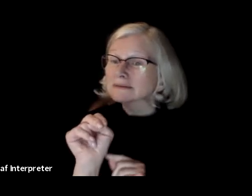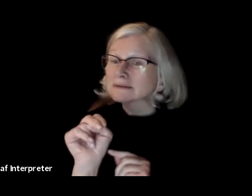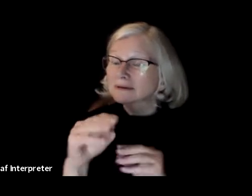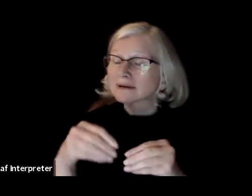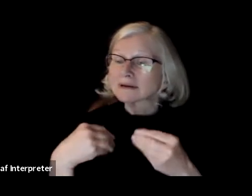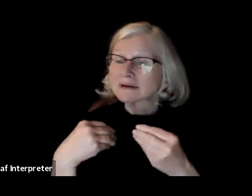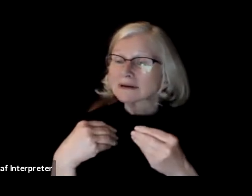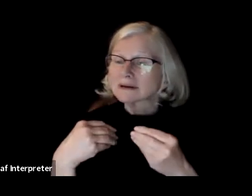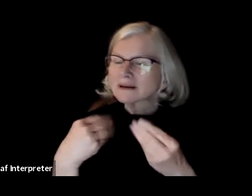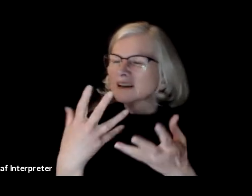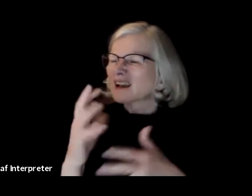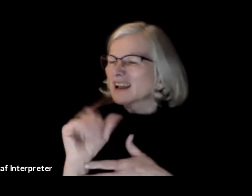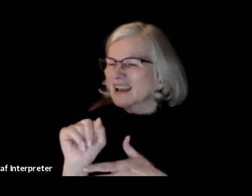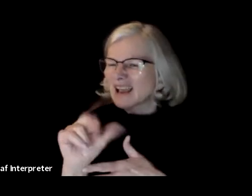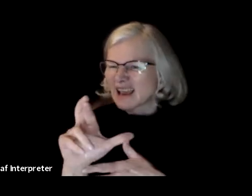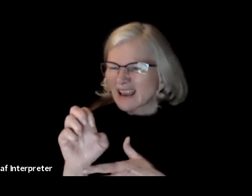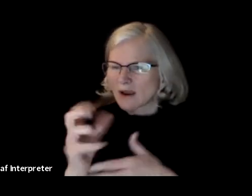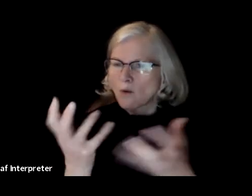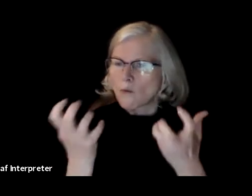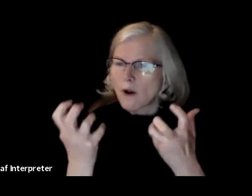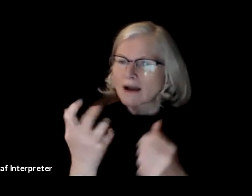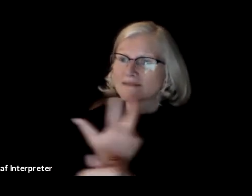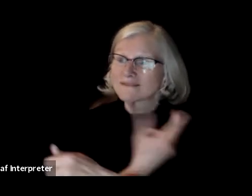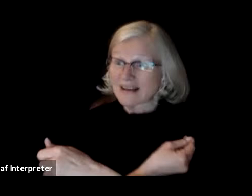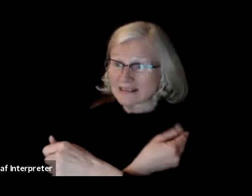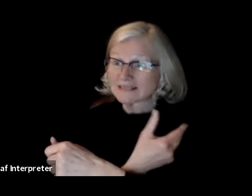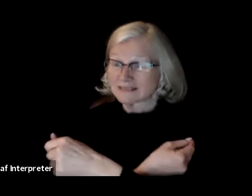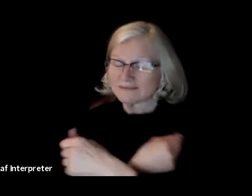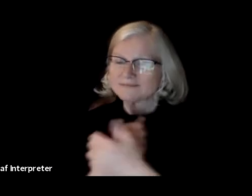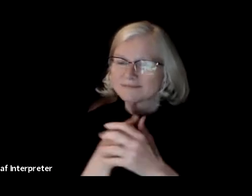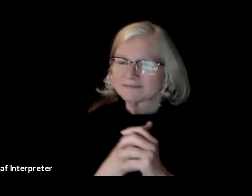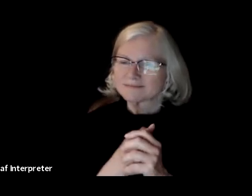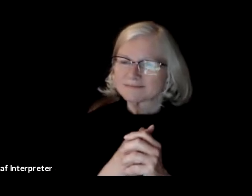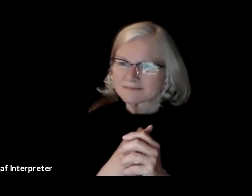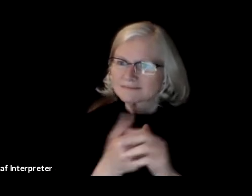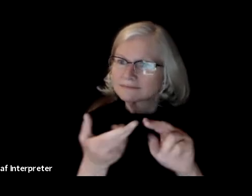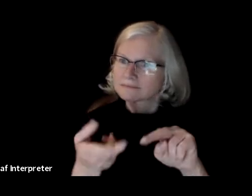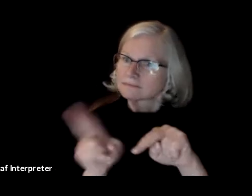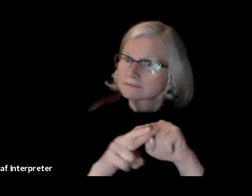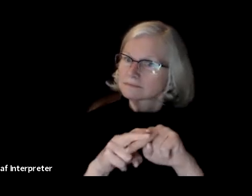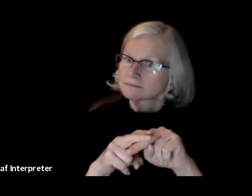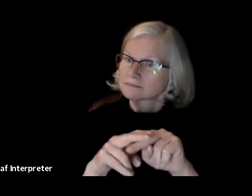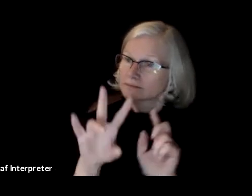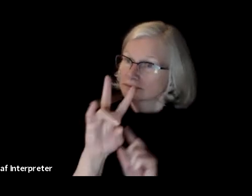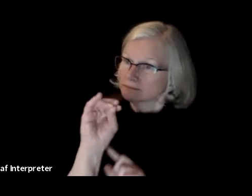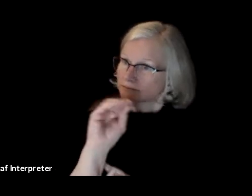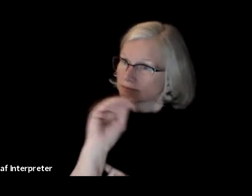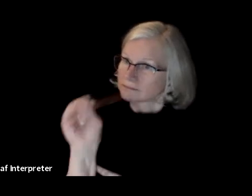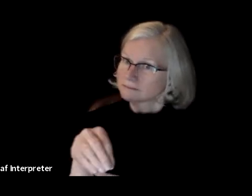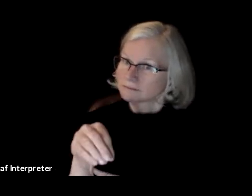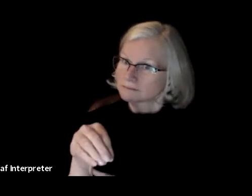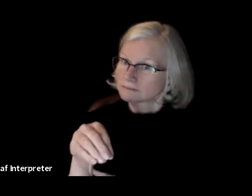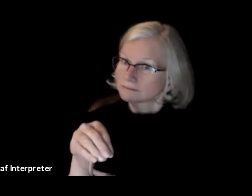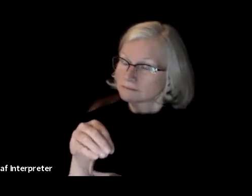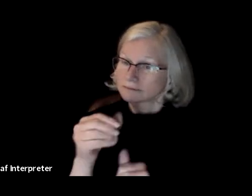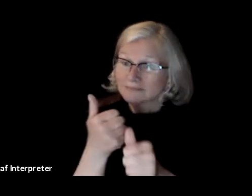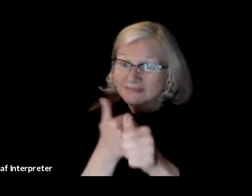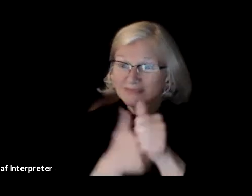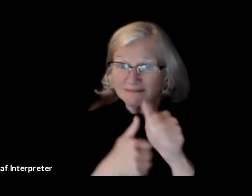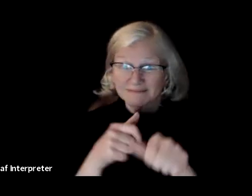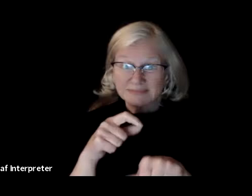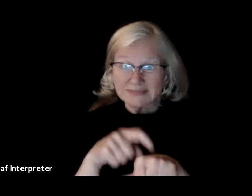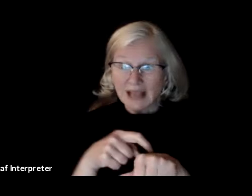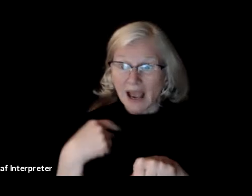70% as quickly as possible. And with each vaccination clinic, more are coming forward. We do see it as